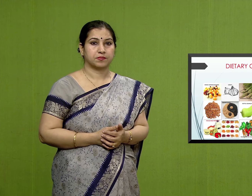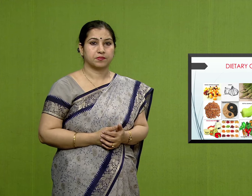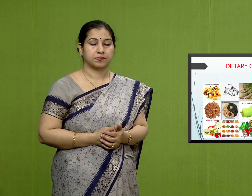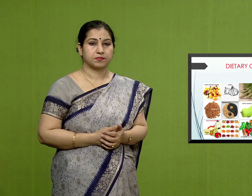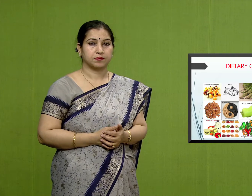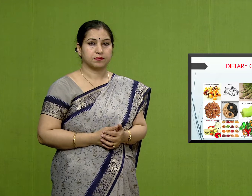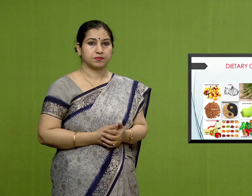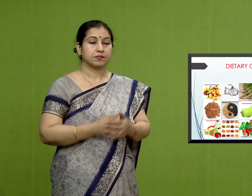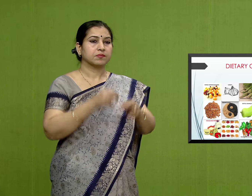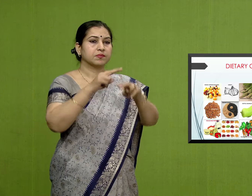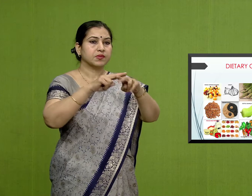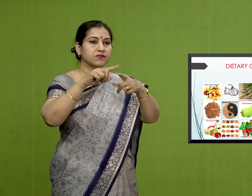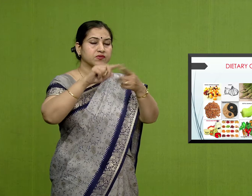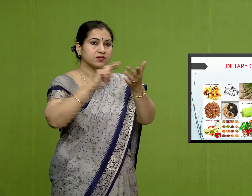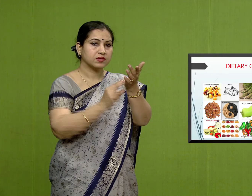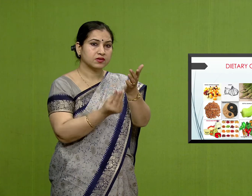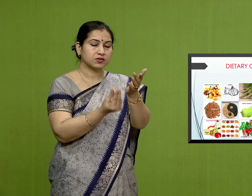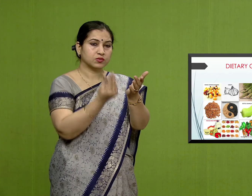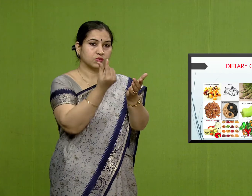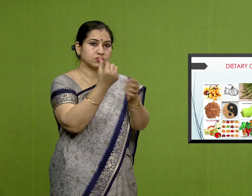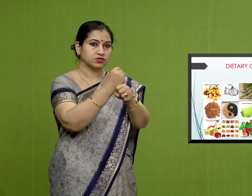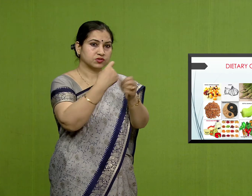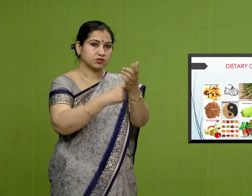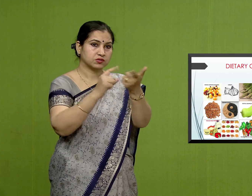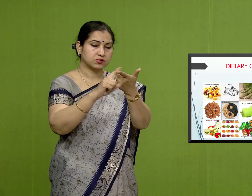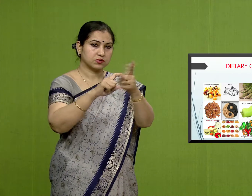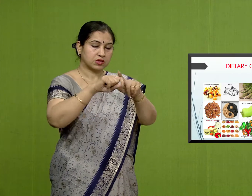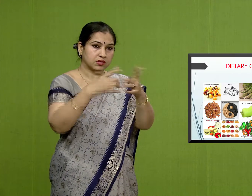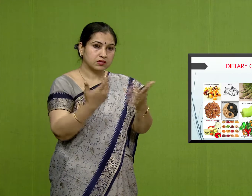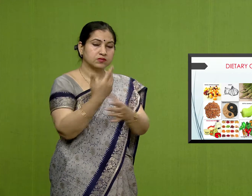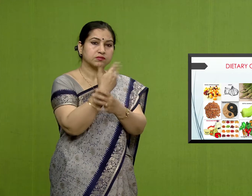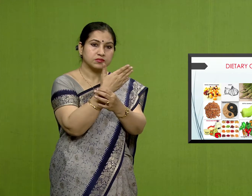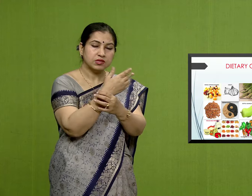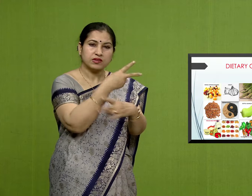seeds, cumin seeds, fennel seeds,